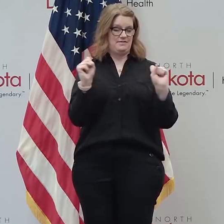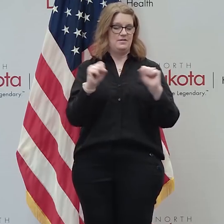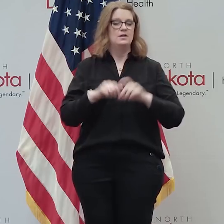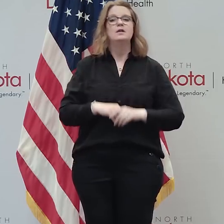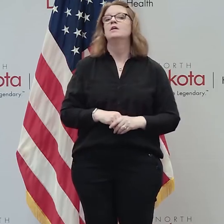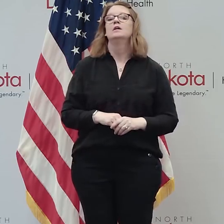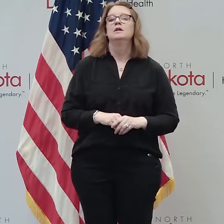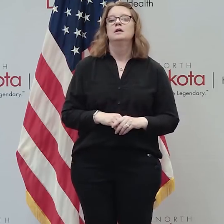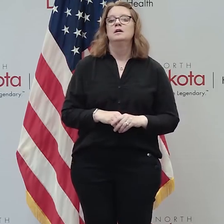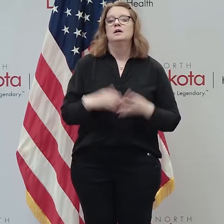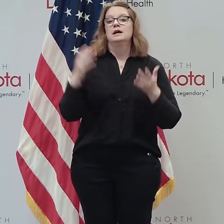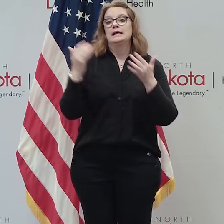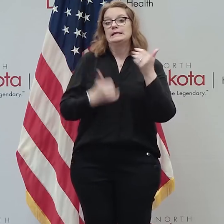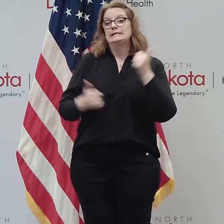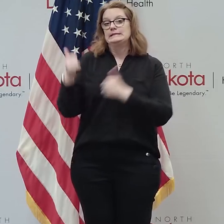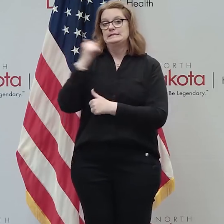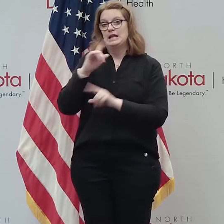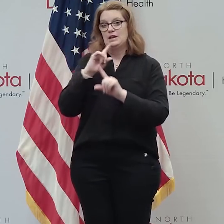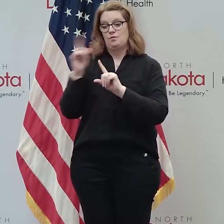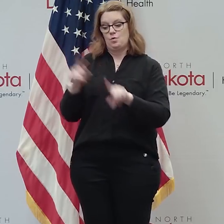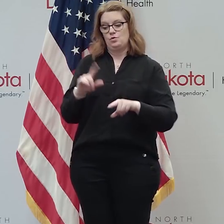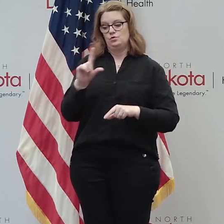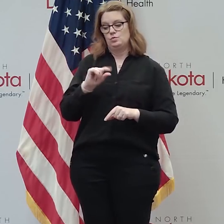again, executive order